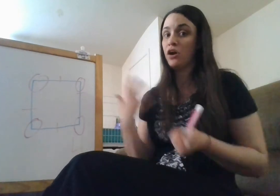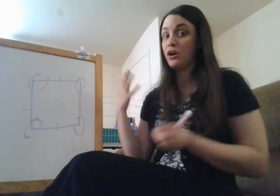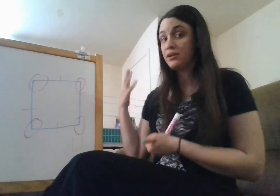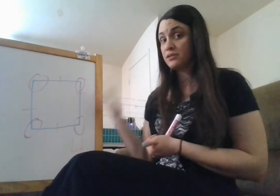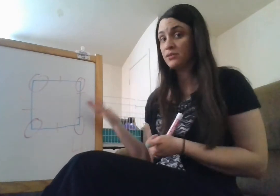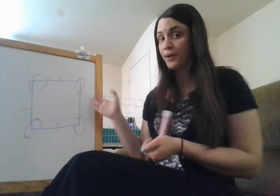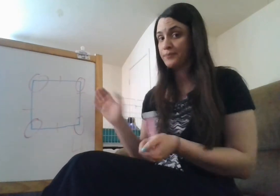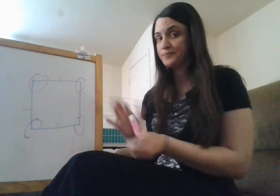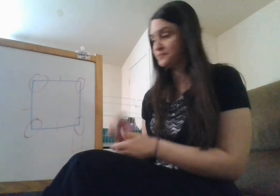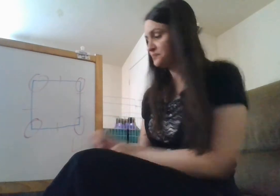our square.